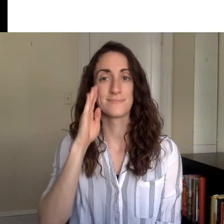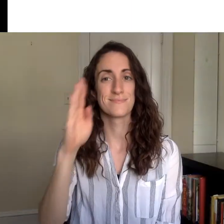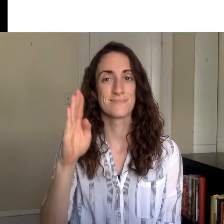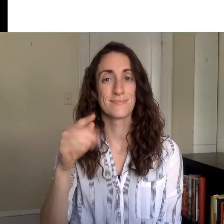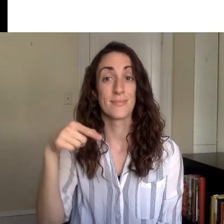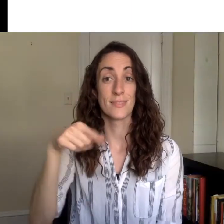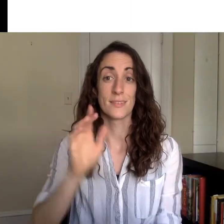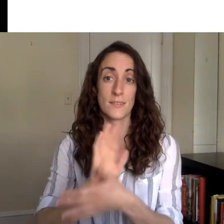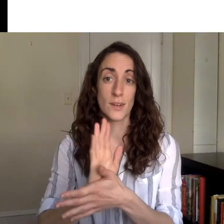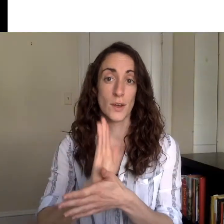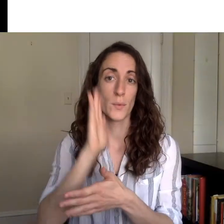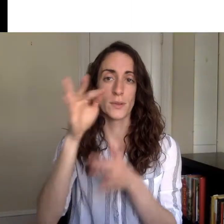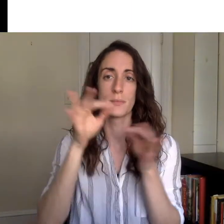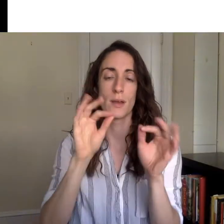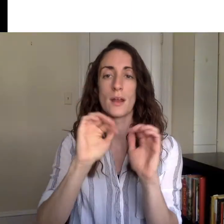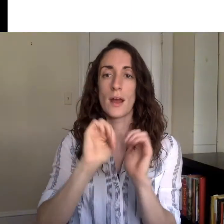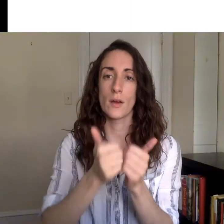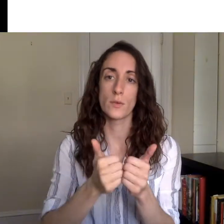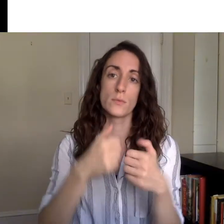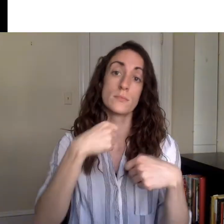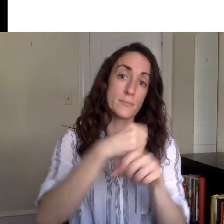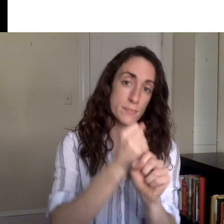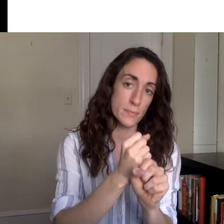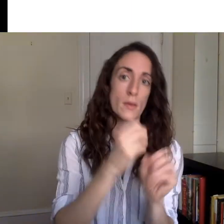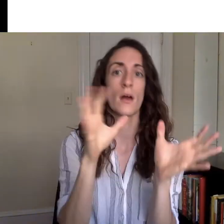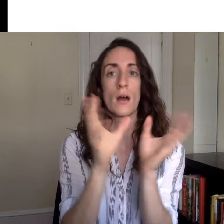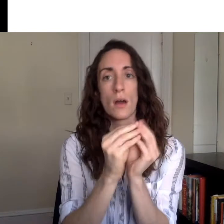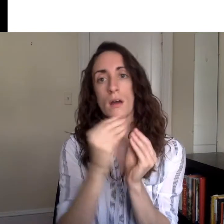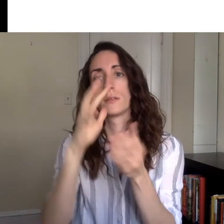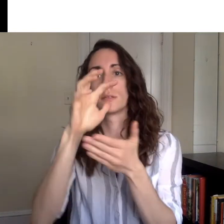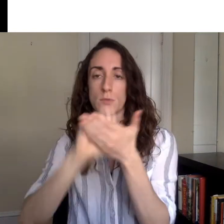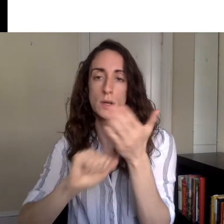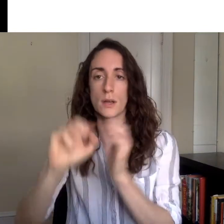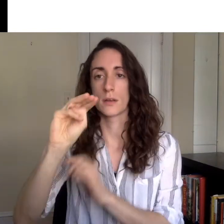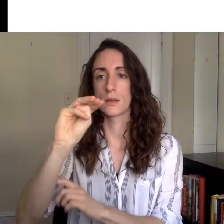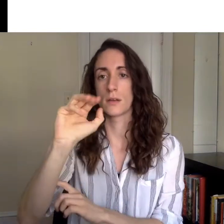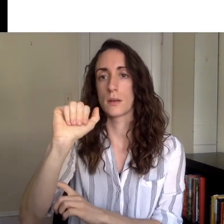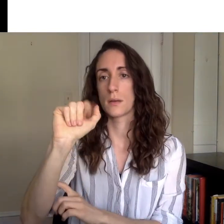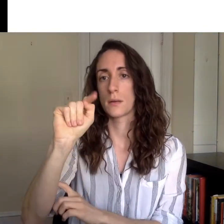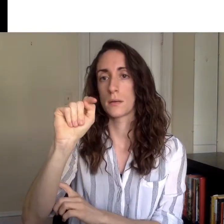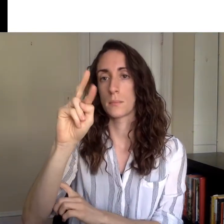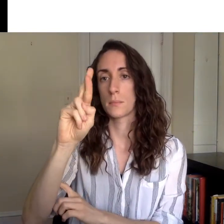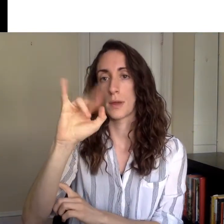Hi, in this video I'm going to explain how to make, add, and subtract matrices.